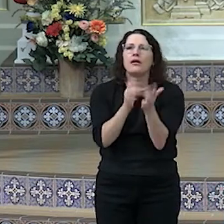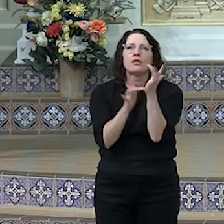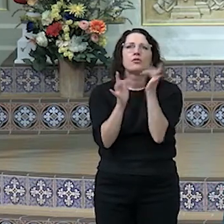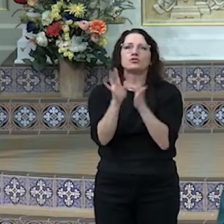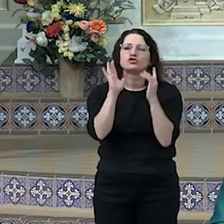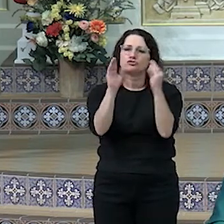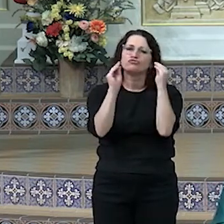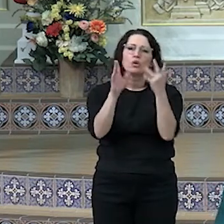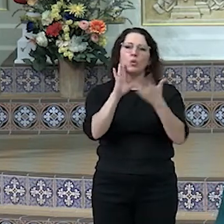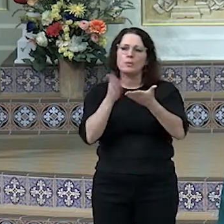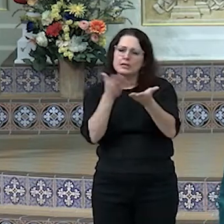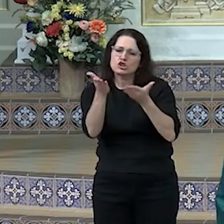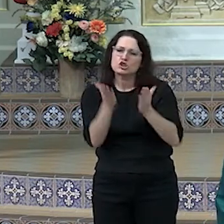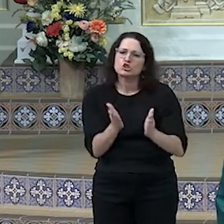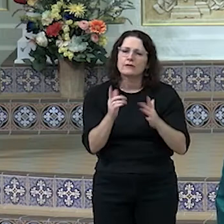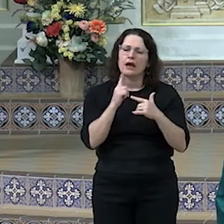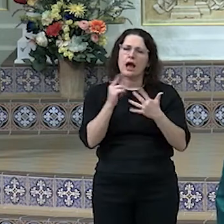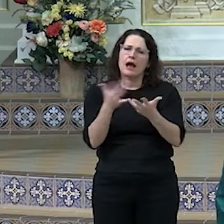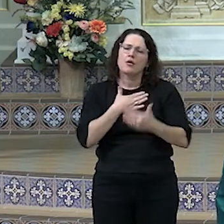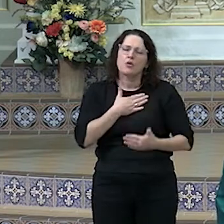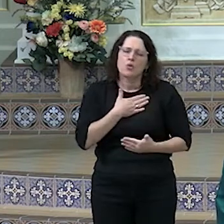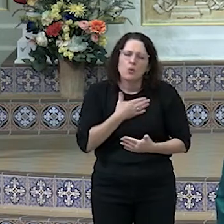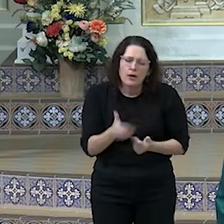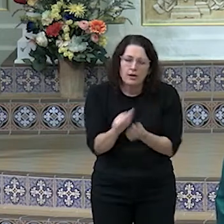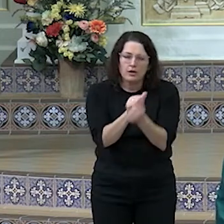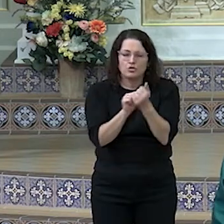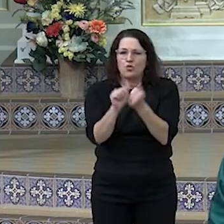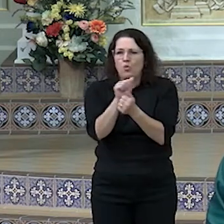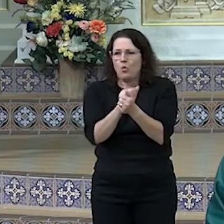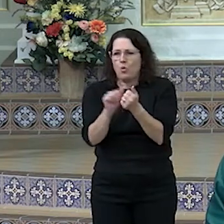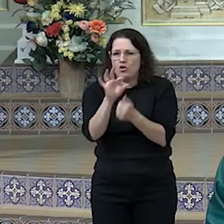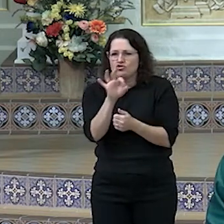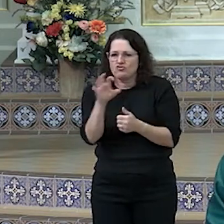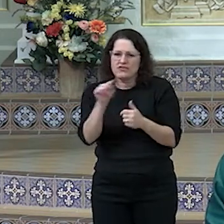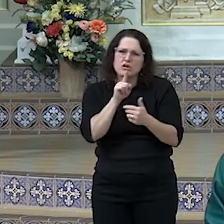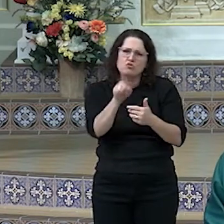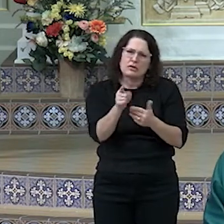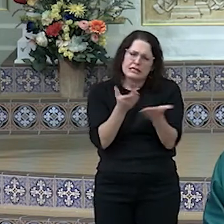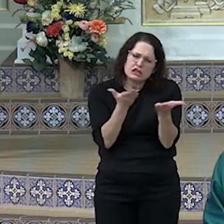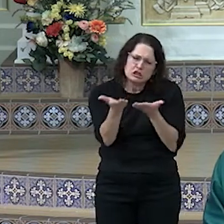one that will be willing to wash the feet of others.